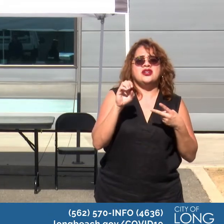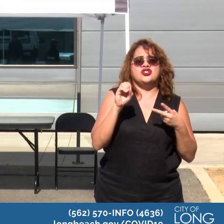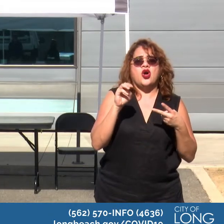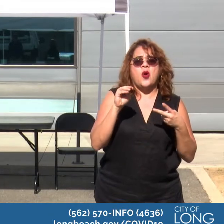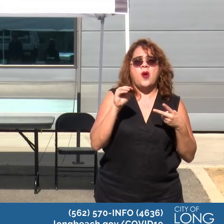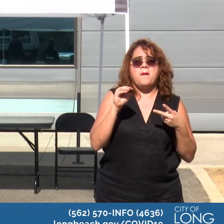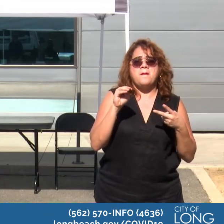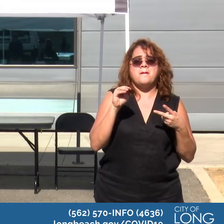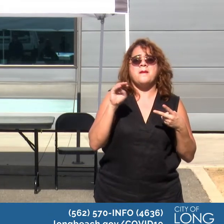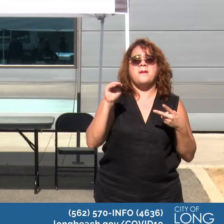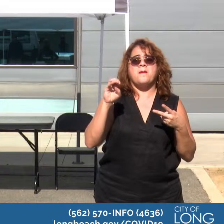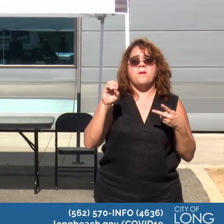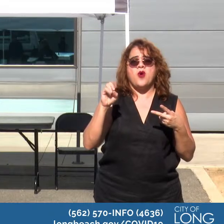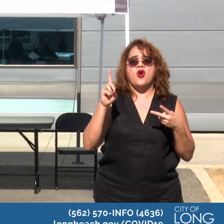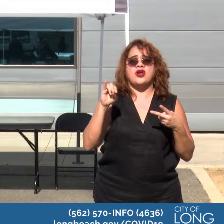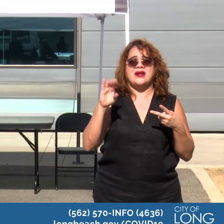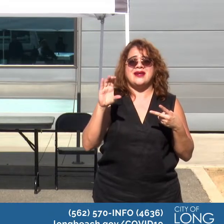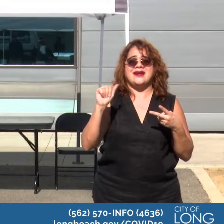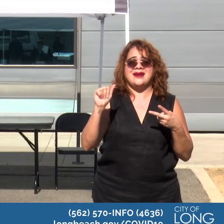with a wrap-up in Spanish to follow.